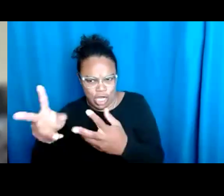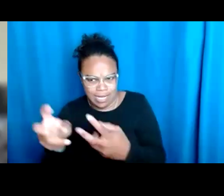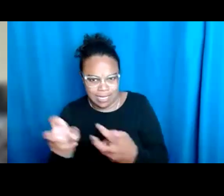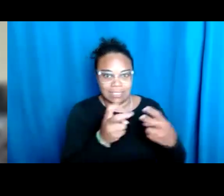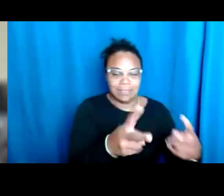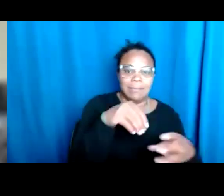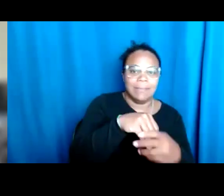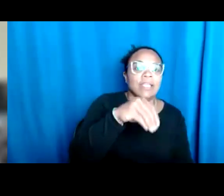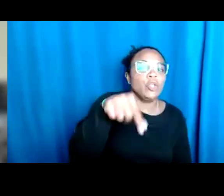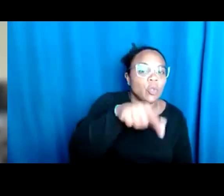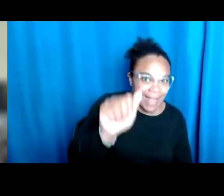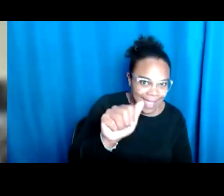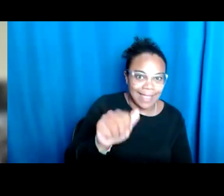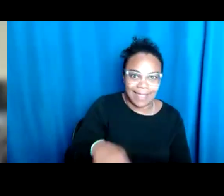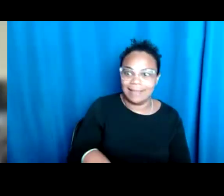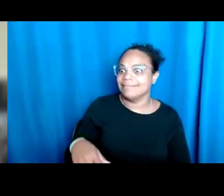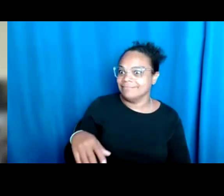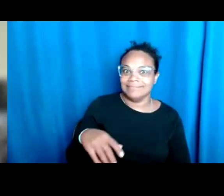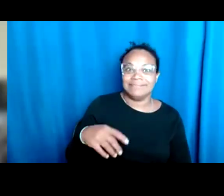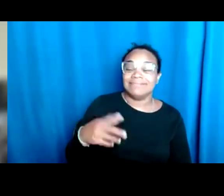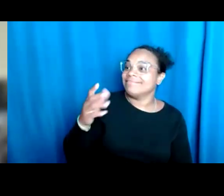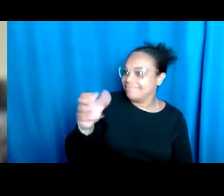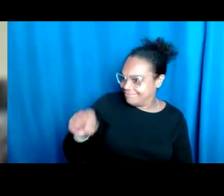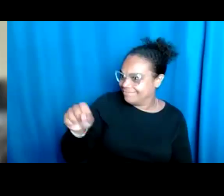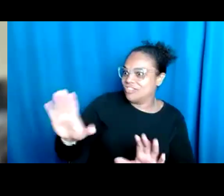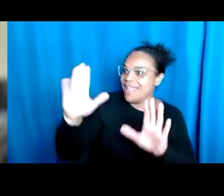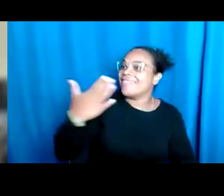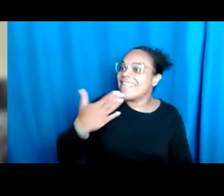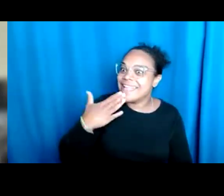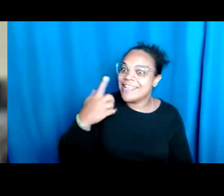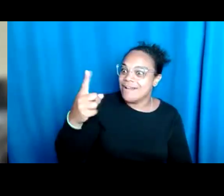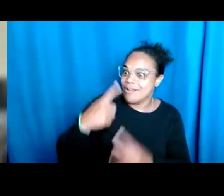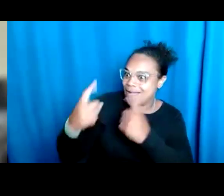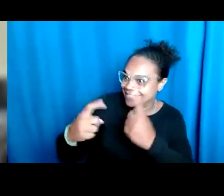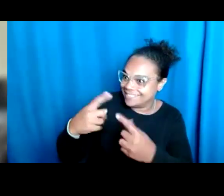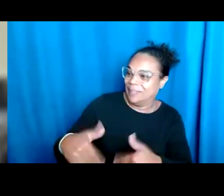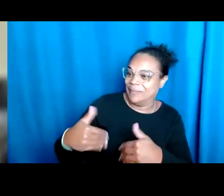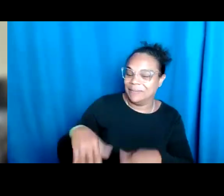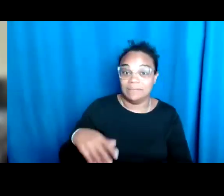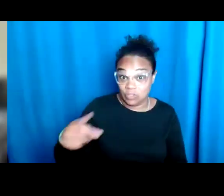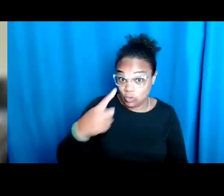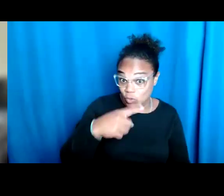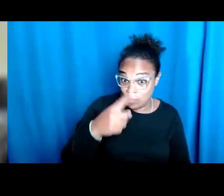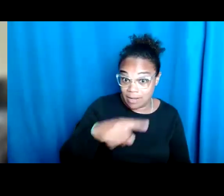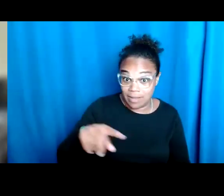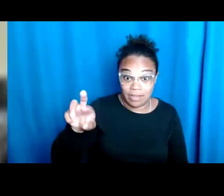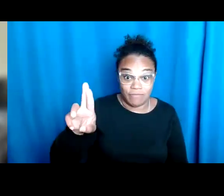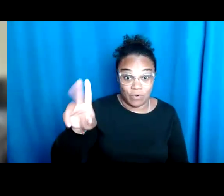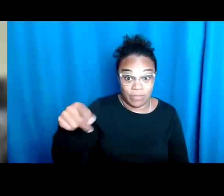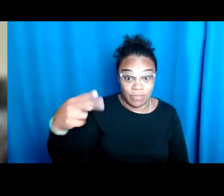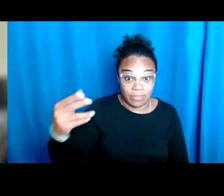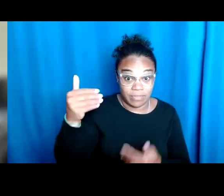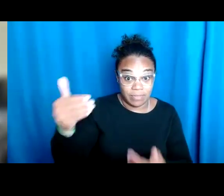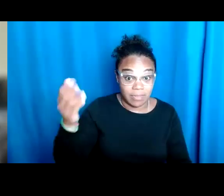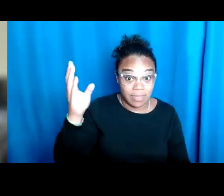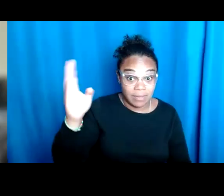view. Yeah, this is great. Thank you for all the questions. Do you mind if Ruth does her